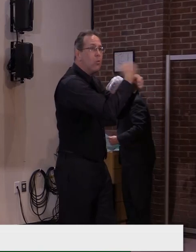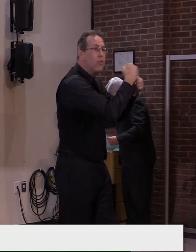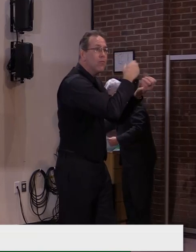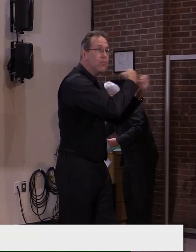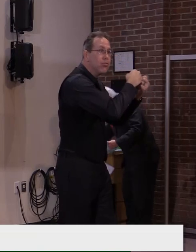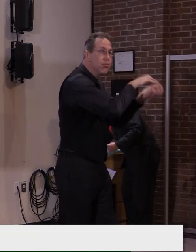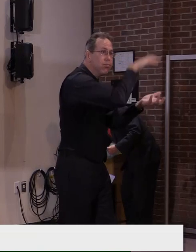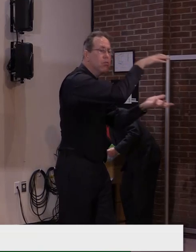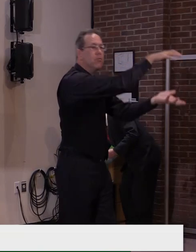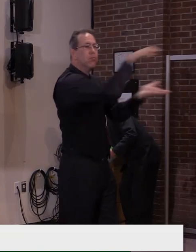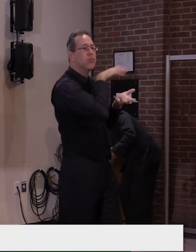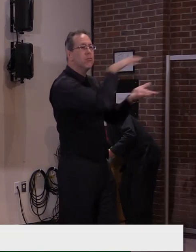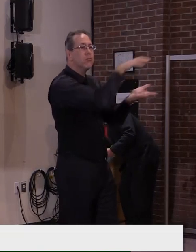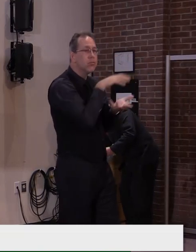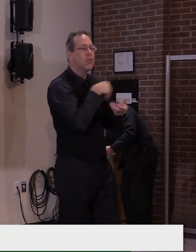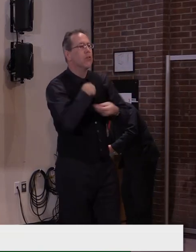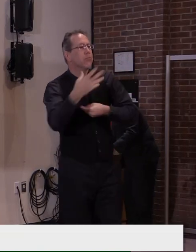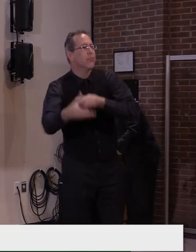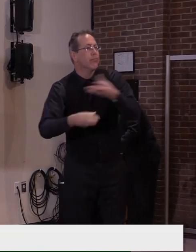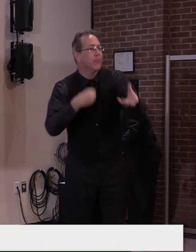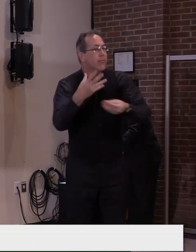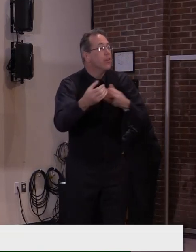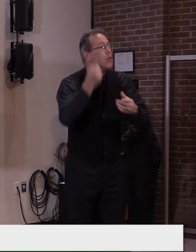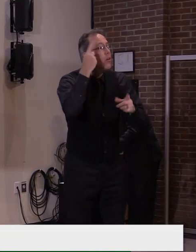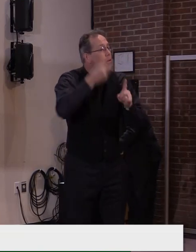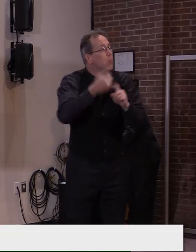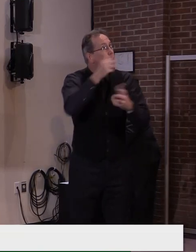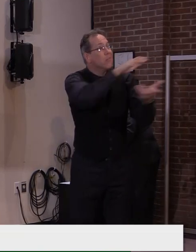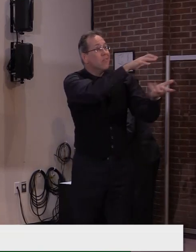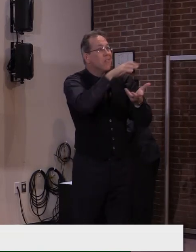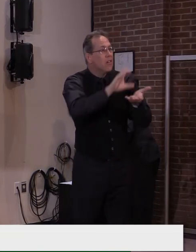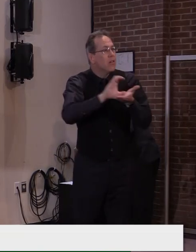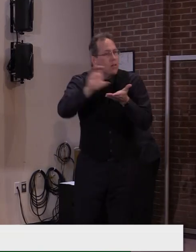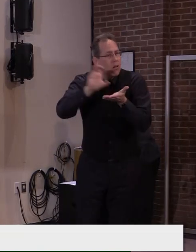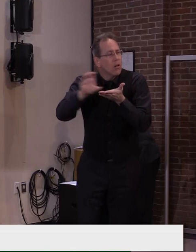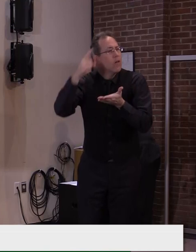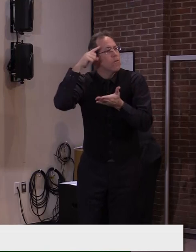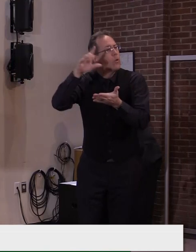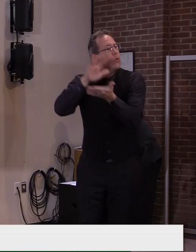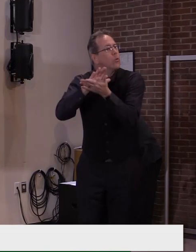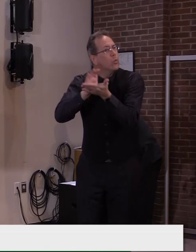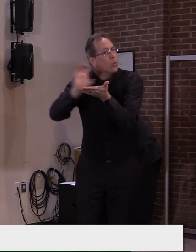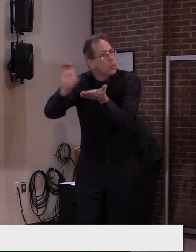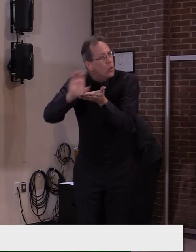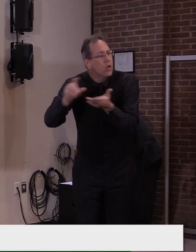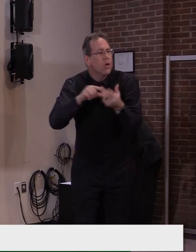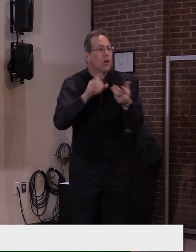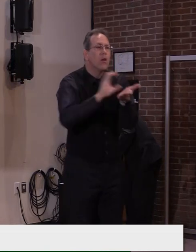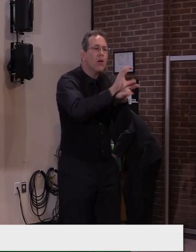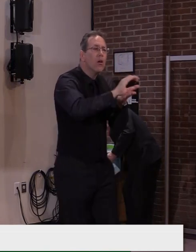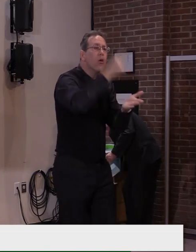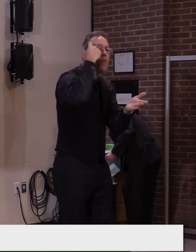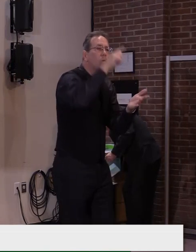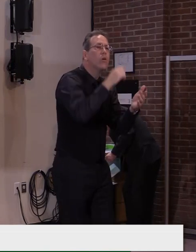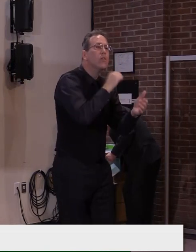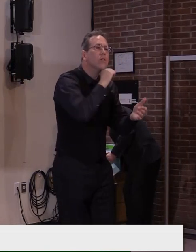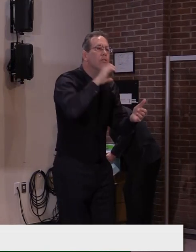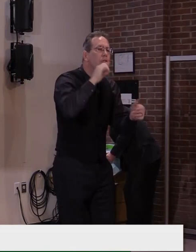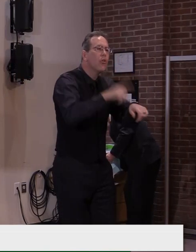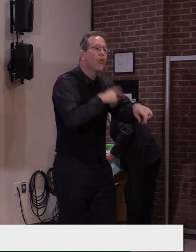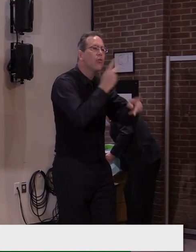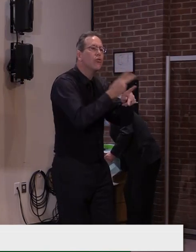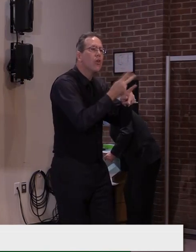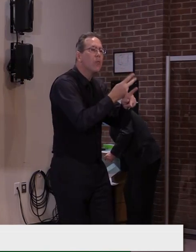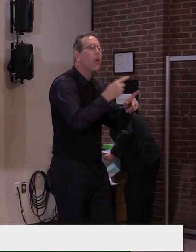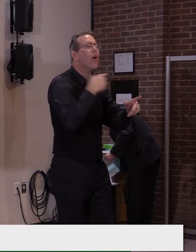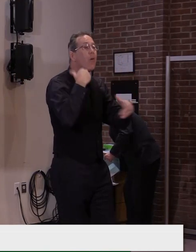a majority are meant for schools and long-term care facilities, we're getting any excess rapid tests out the